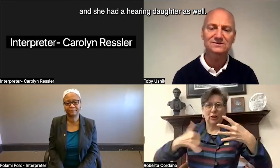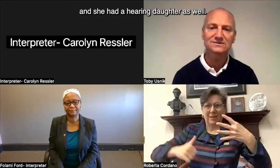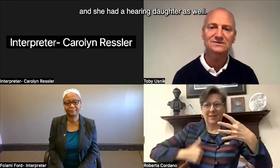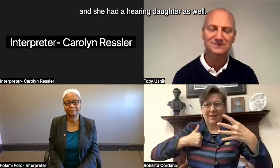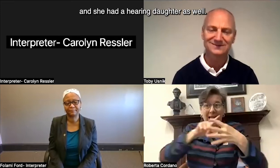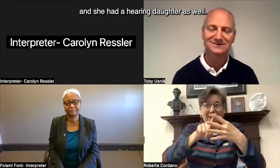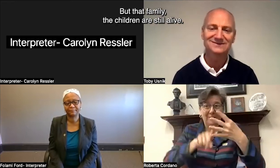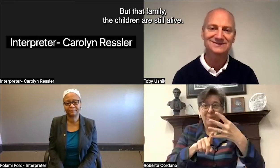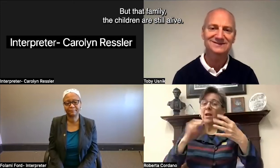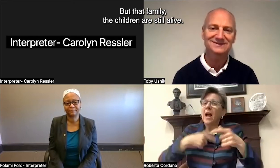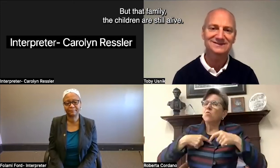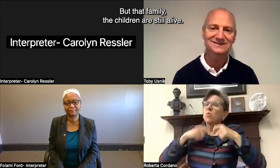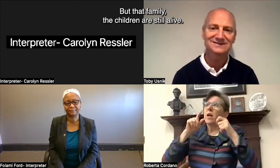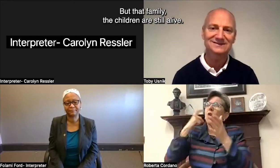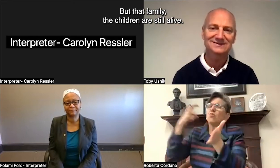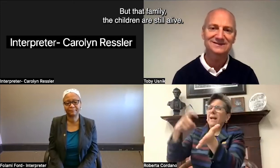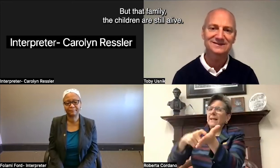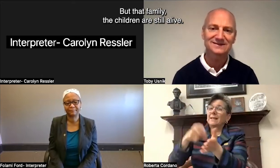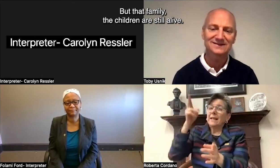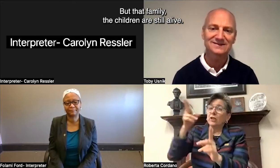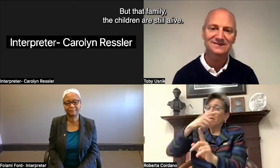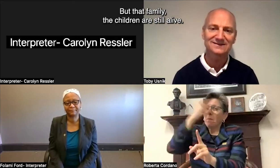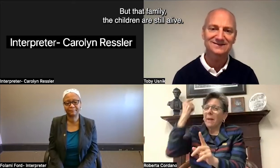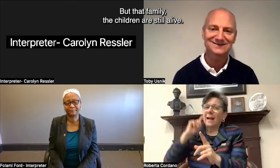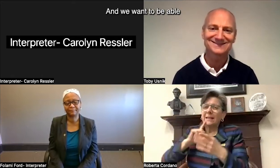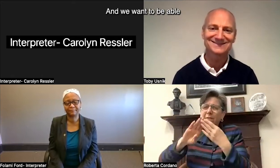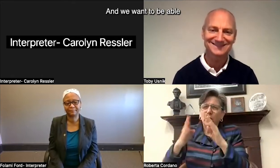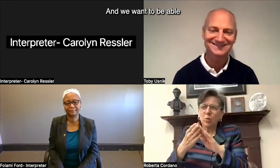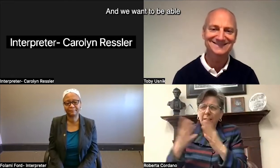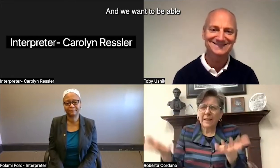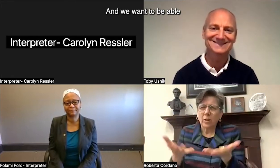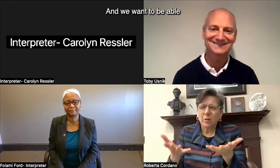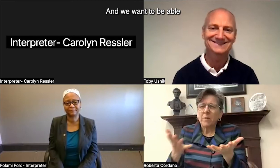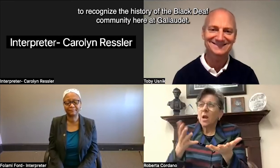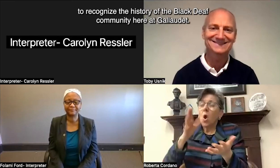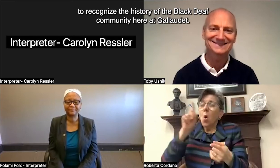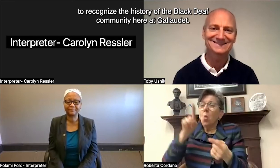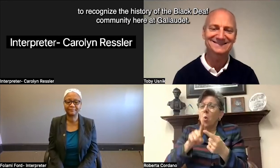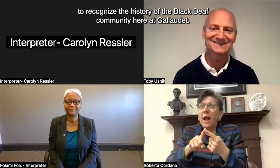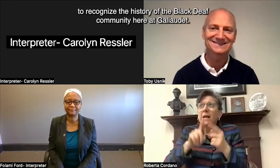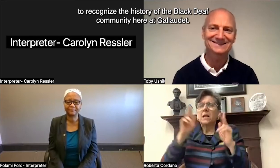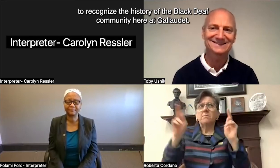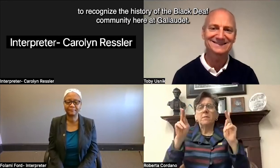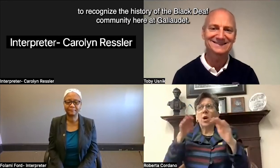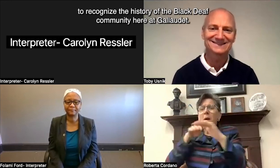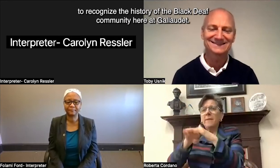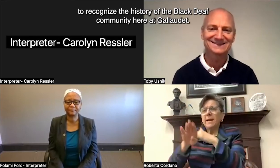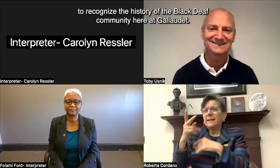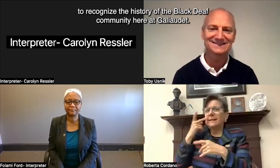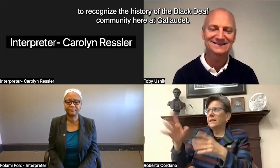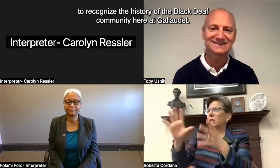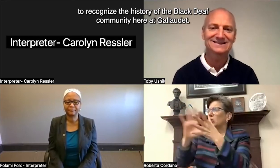family, the children are still alive, and we want to be able to recognize the history of the Black deaf community here at Gallaudet.